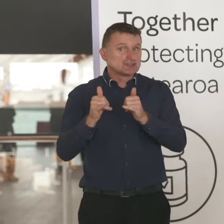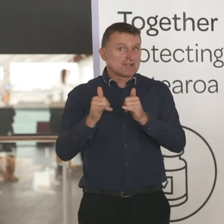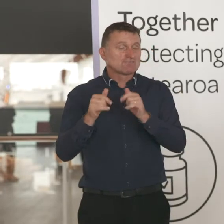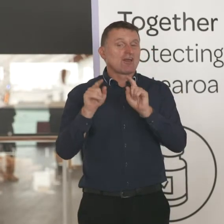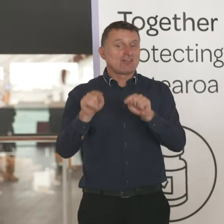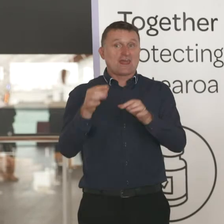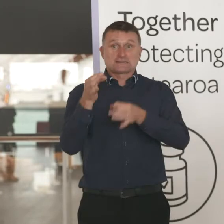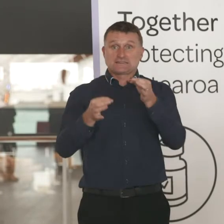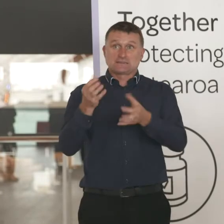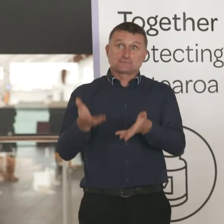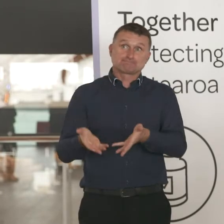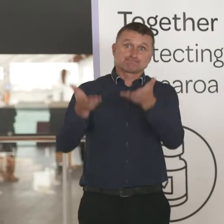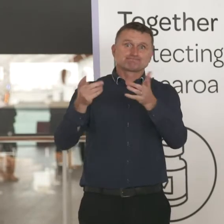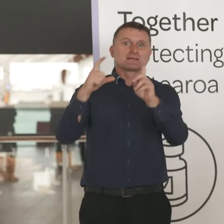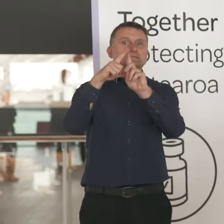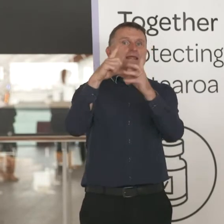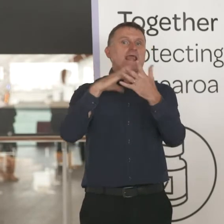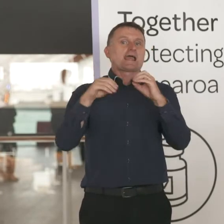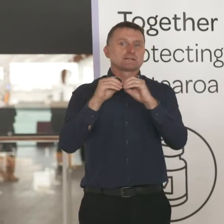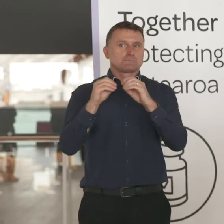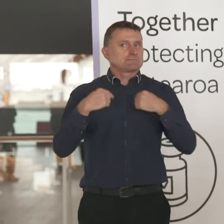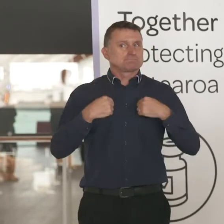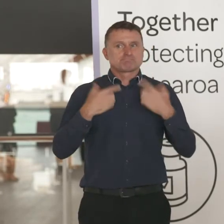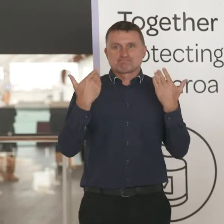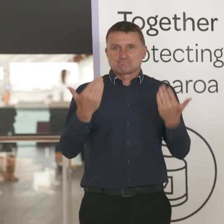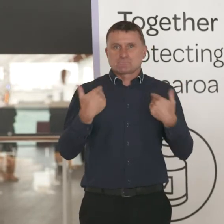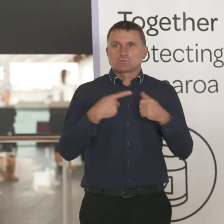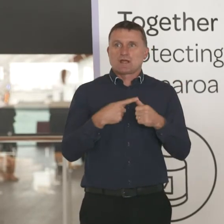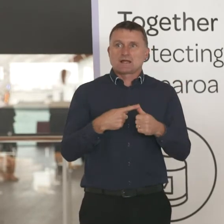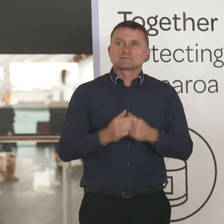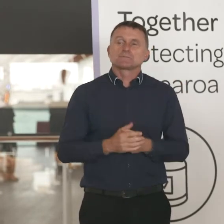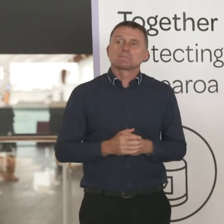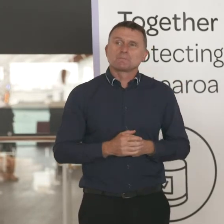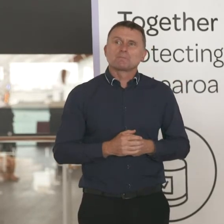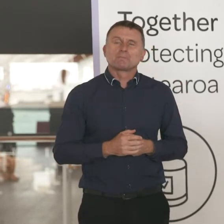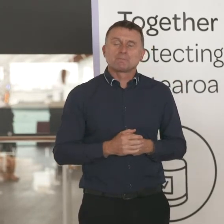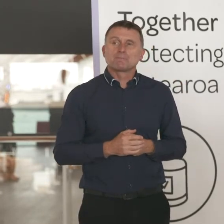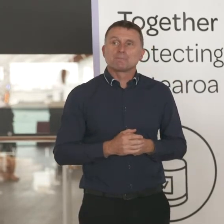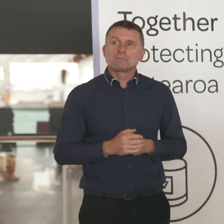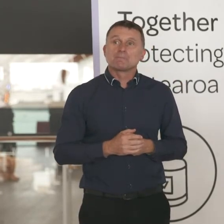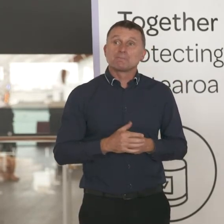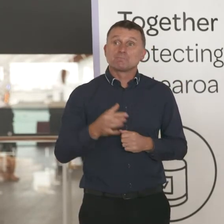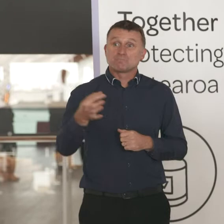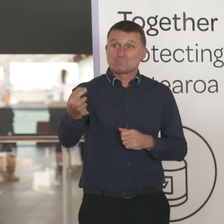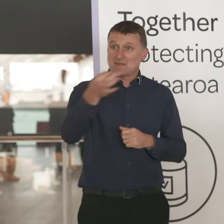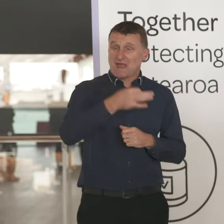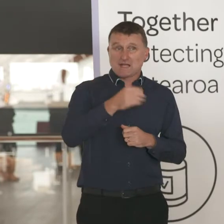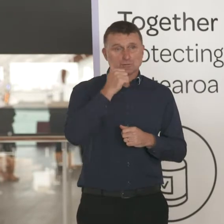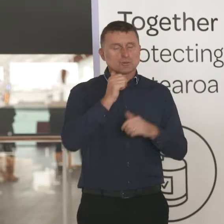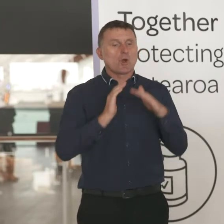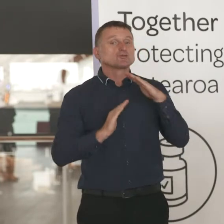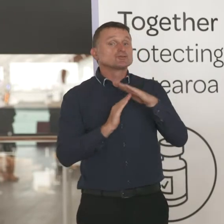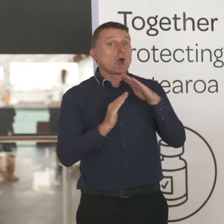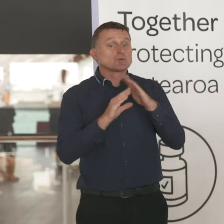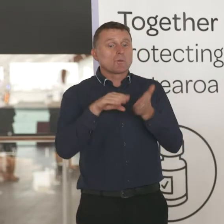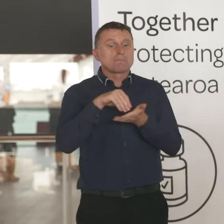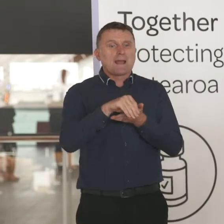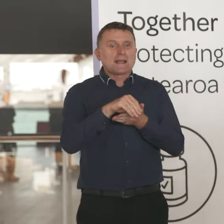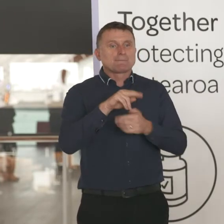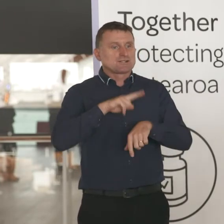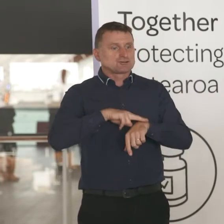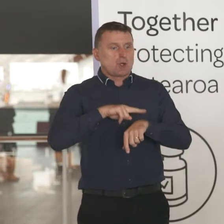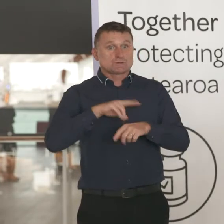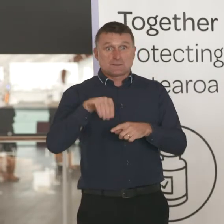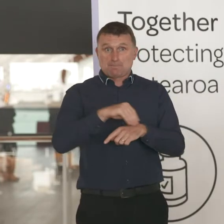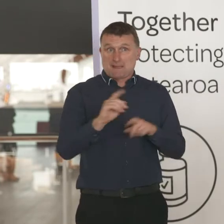today, and I don't have any further information on that at this stage. Are you aware of the total payment that doctors receive?